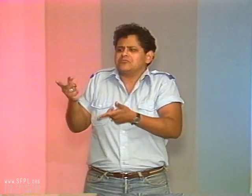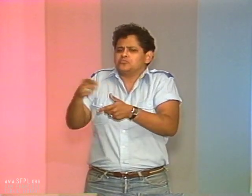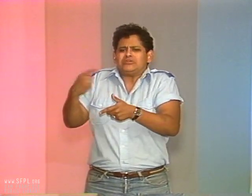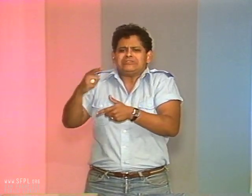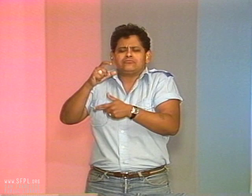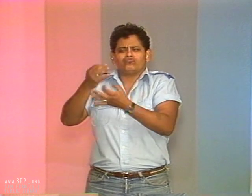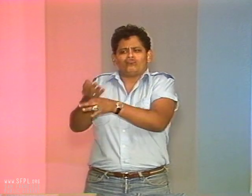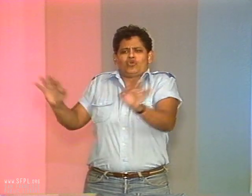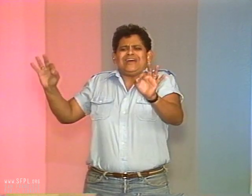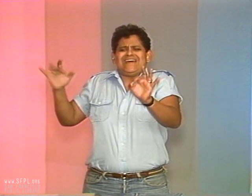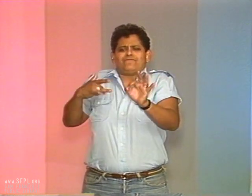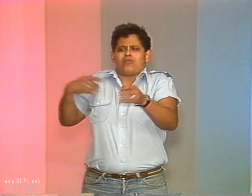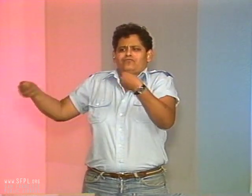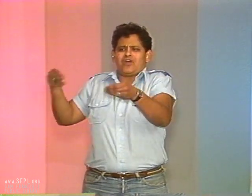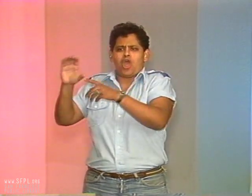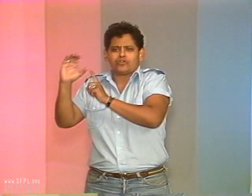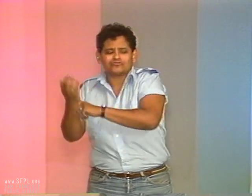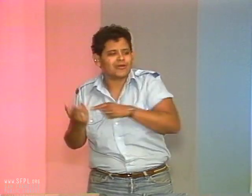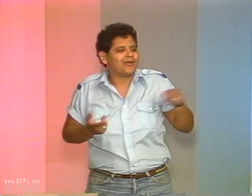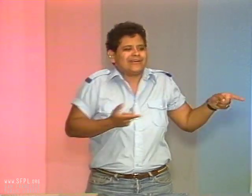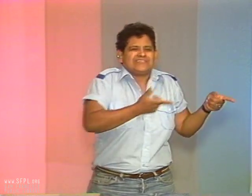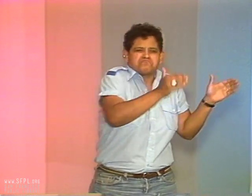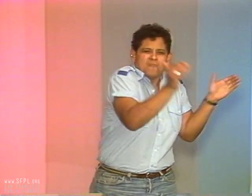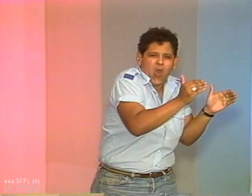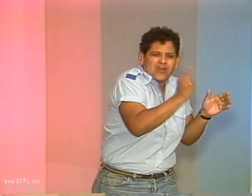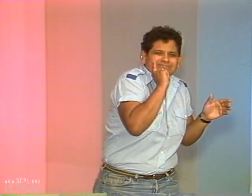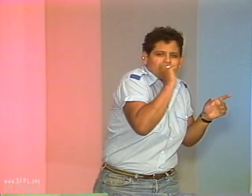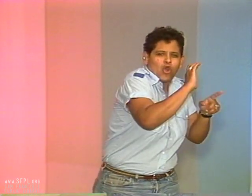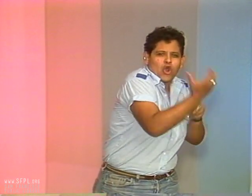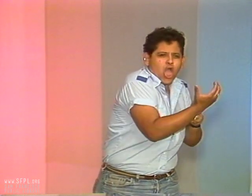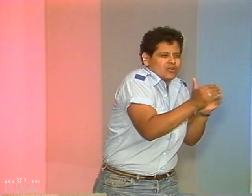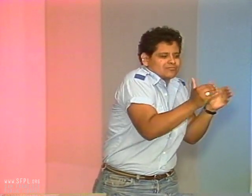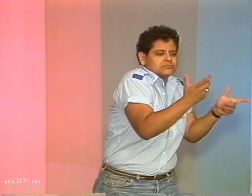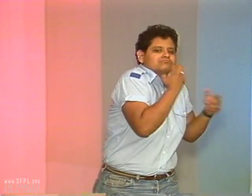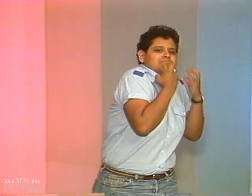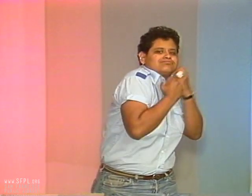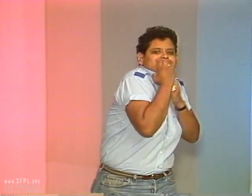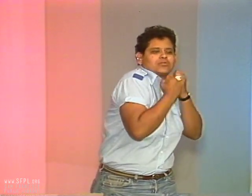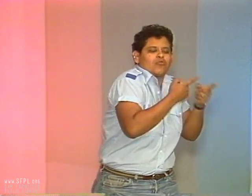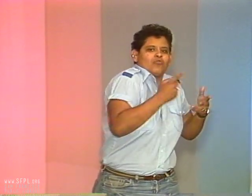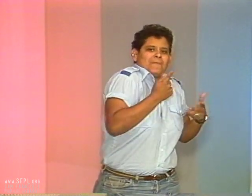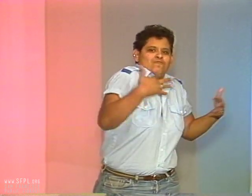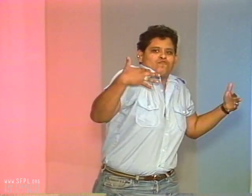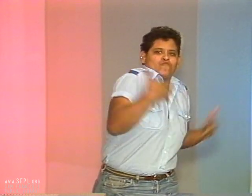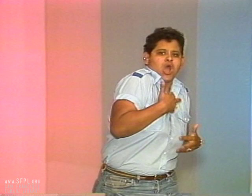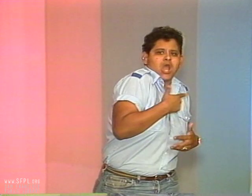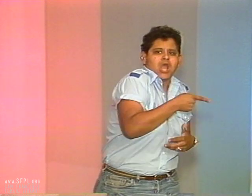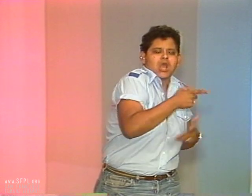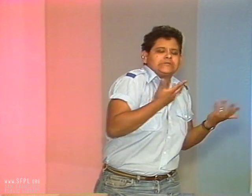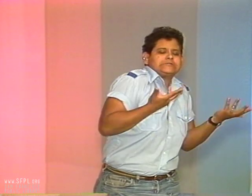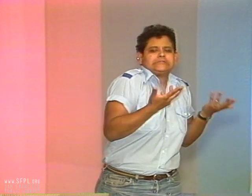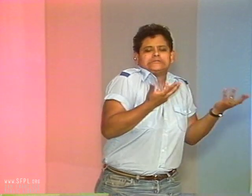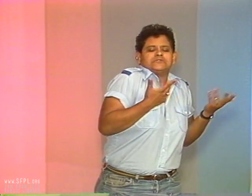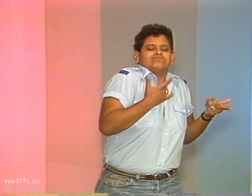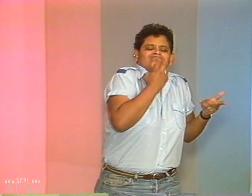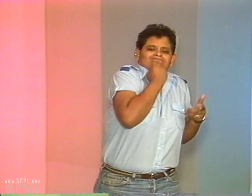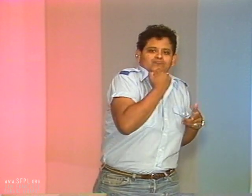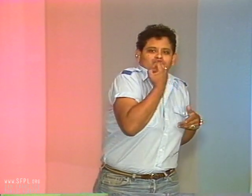possibilities. The deaf community is so tight that gay people don't have the freedom to come out. So you